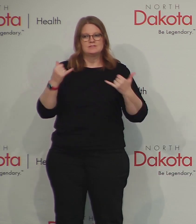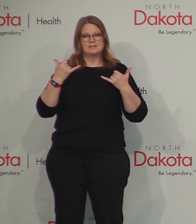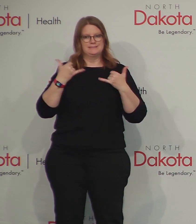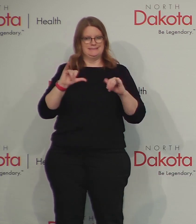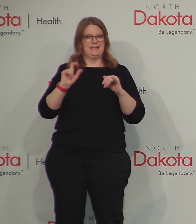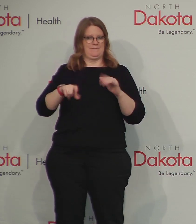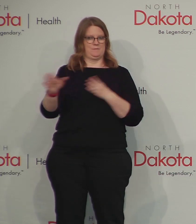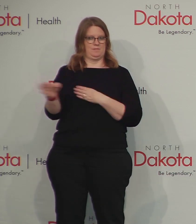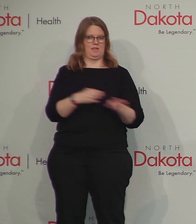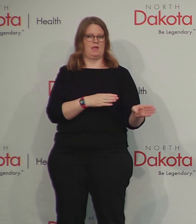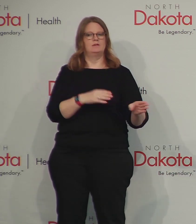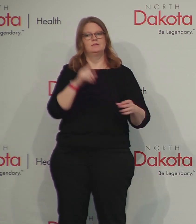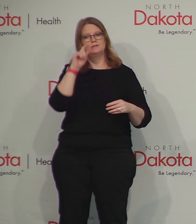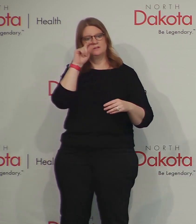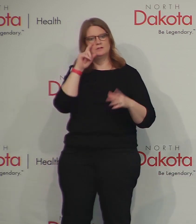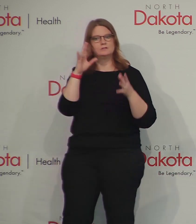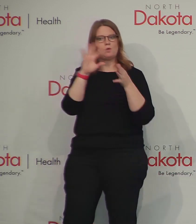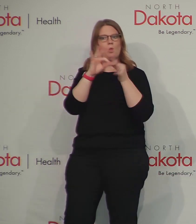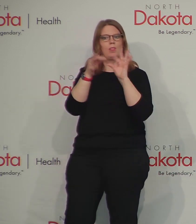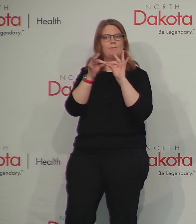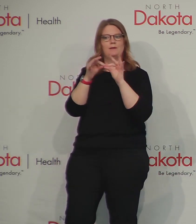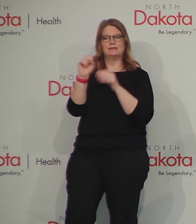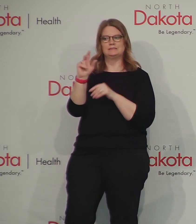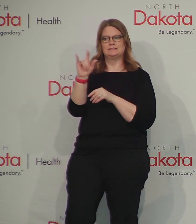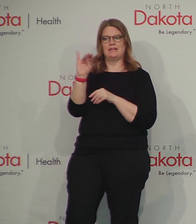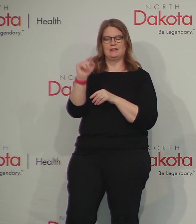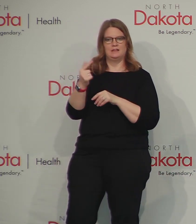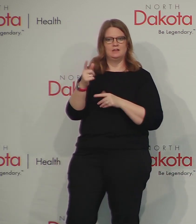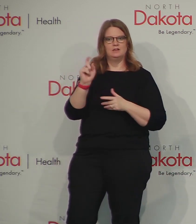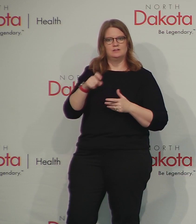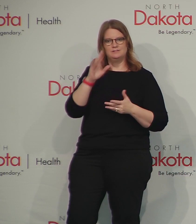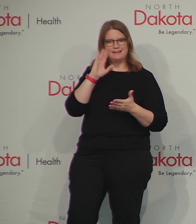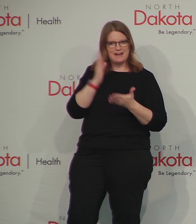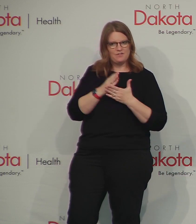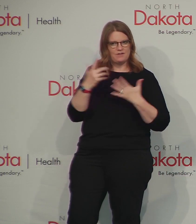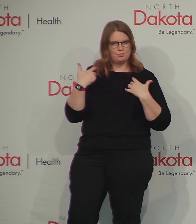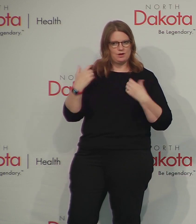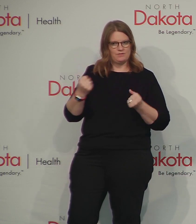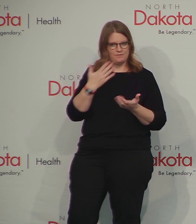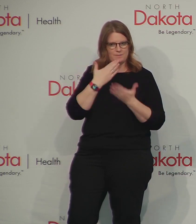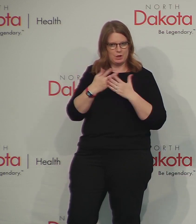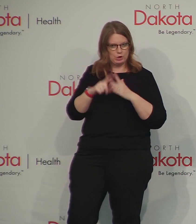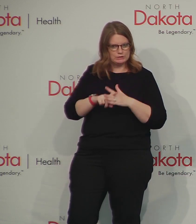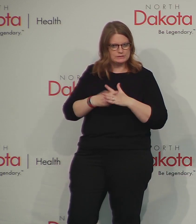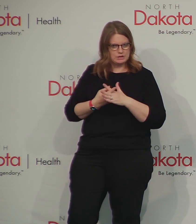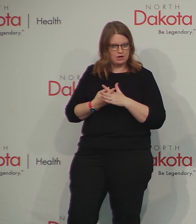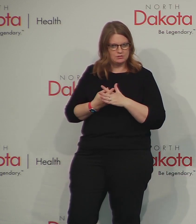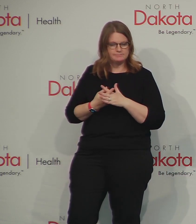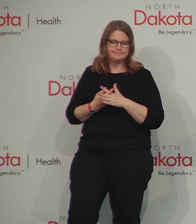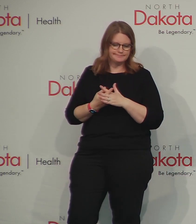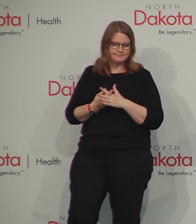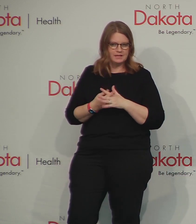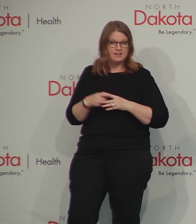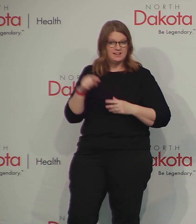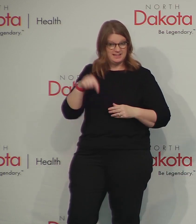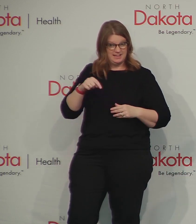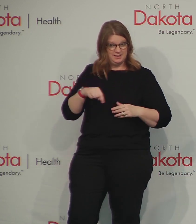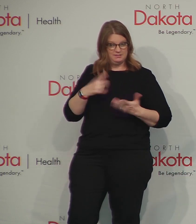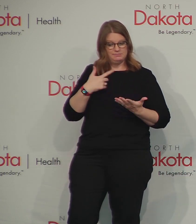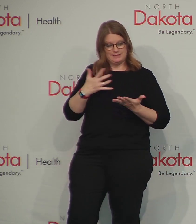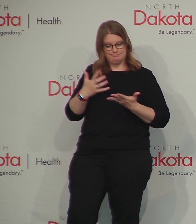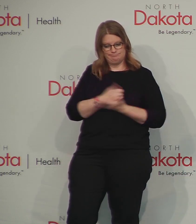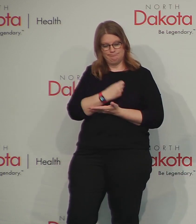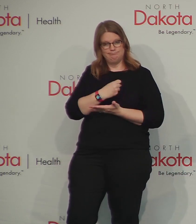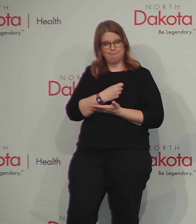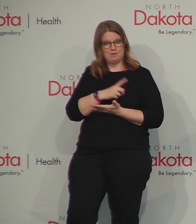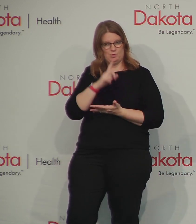in Olympic sailing, which says you never have to recover from a good start. And we have an opportunity to get off to a great start in the coming weeks.